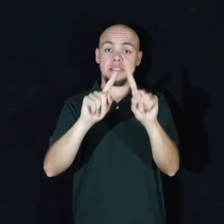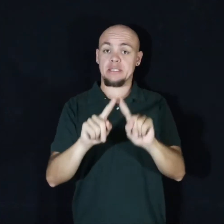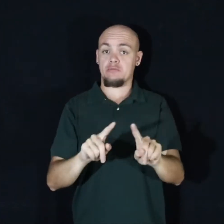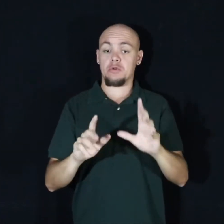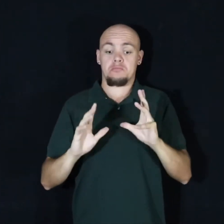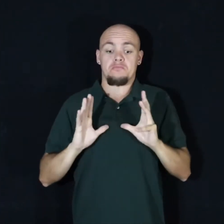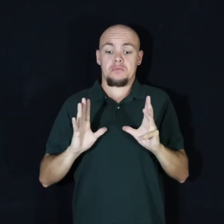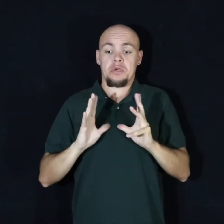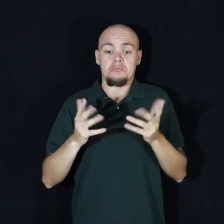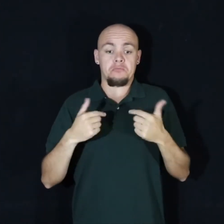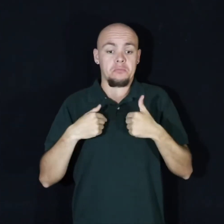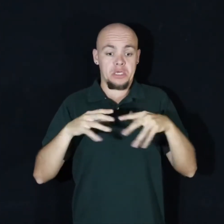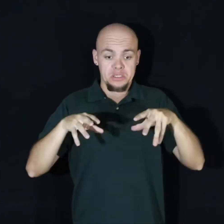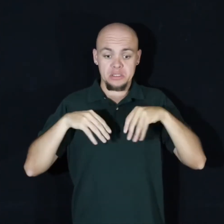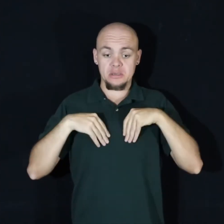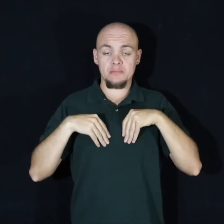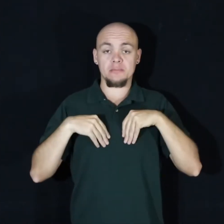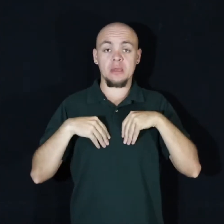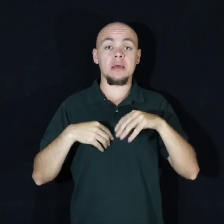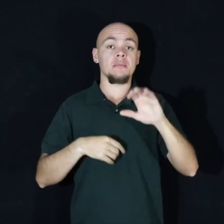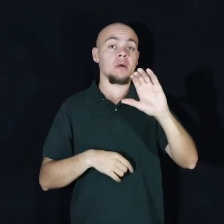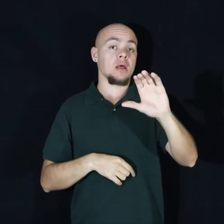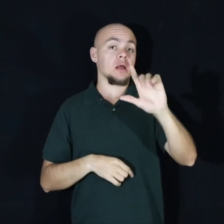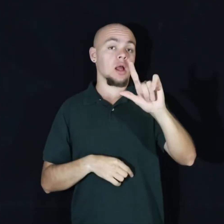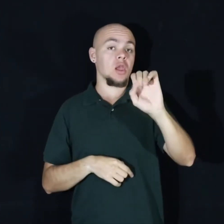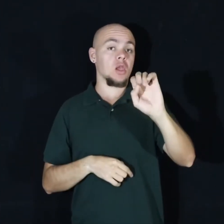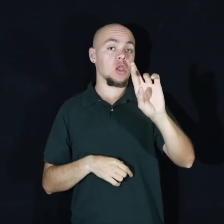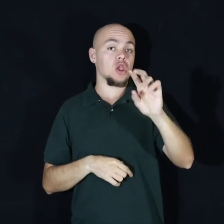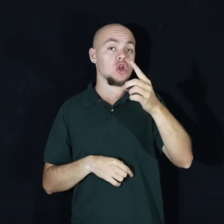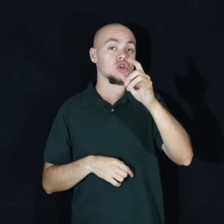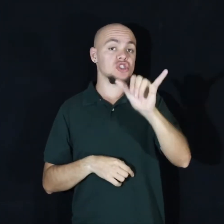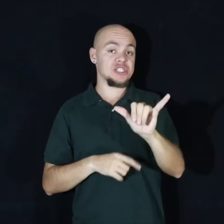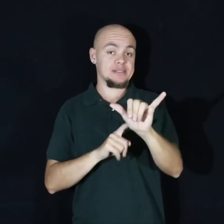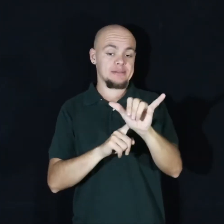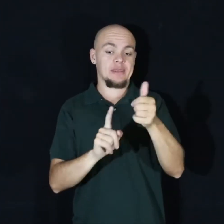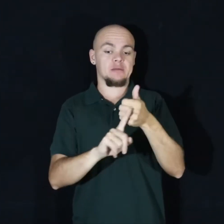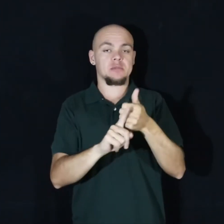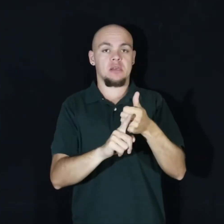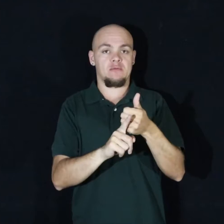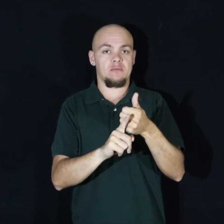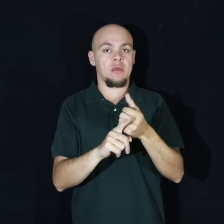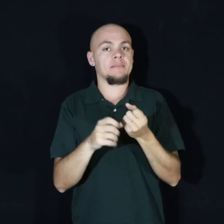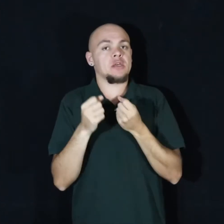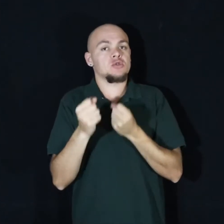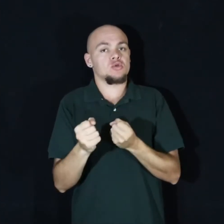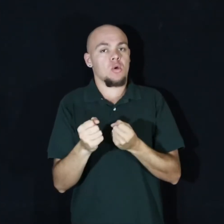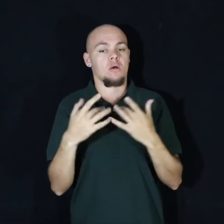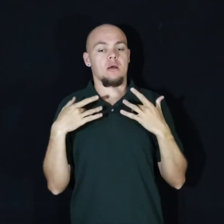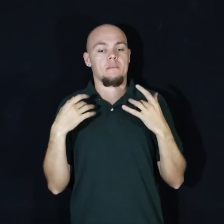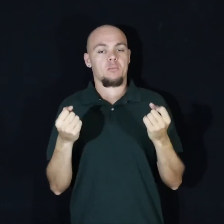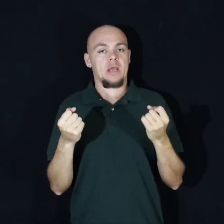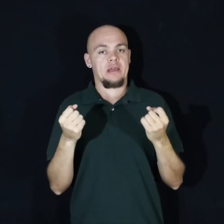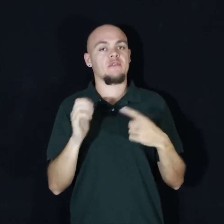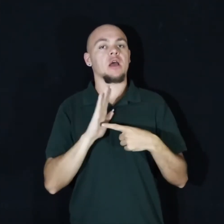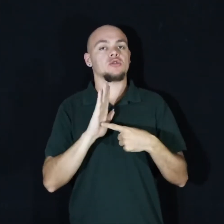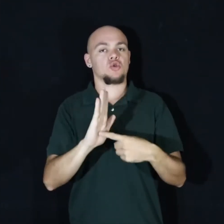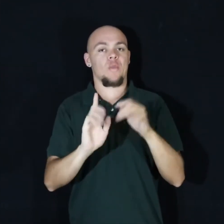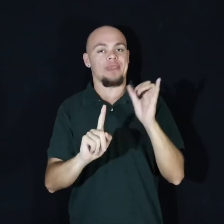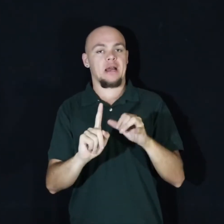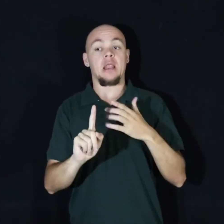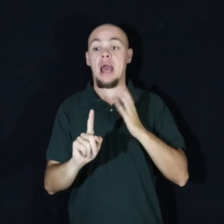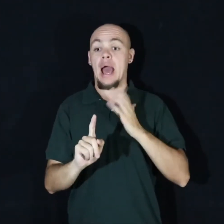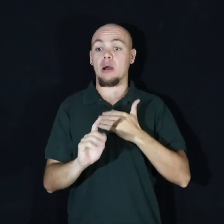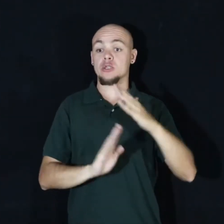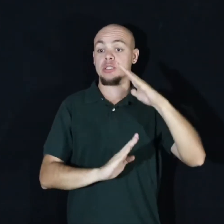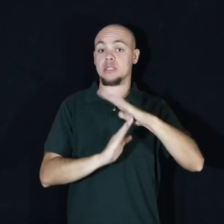my stances all the time in different ways, and I'm okay with that. But I think clergy need to be brave enough to take that